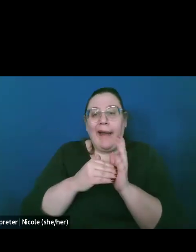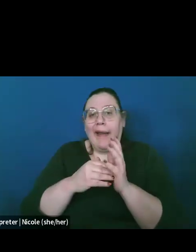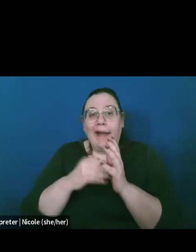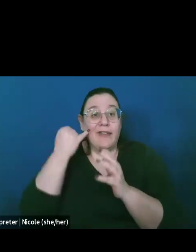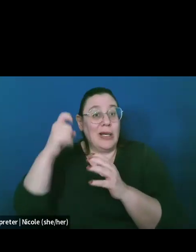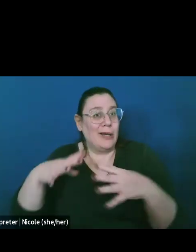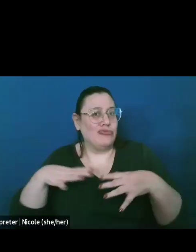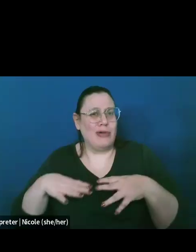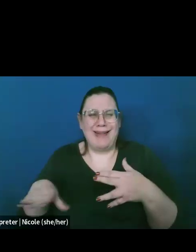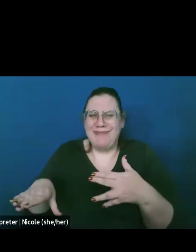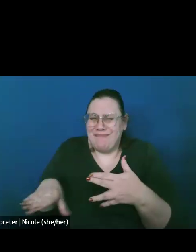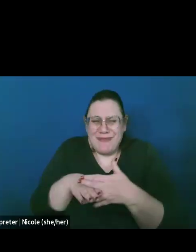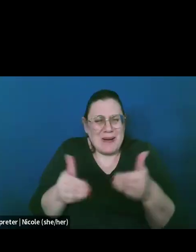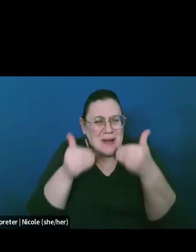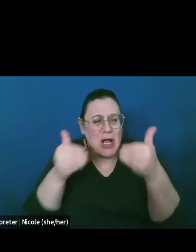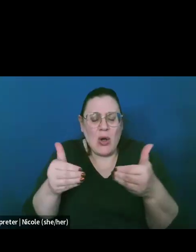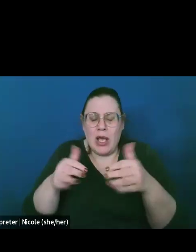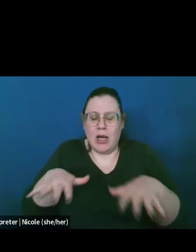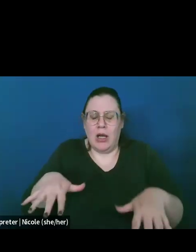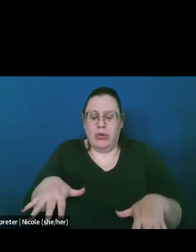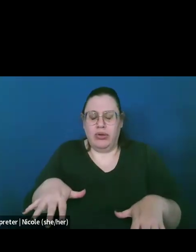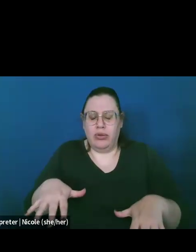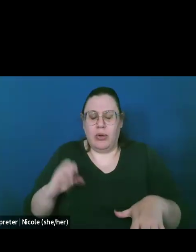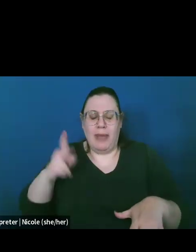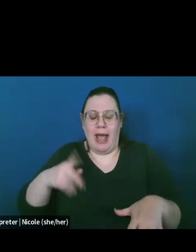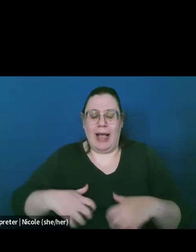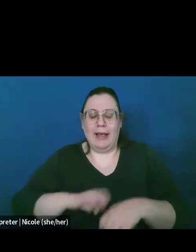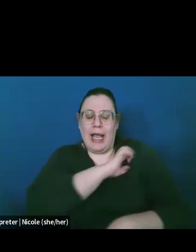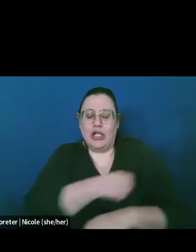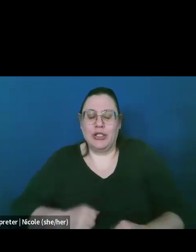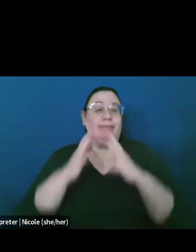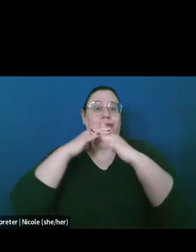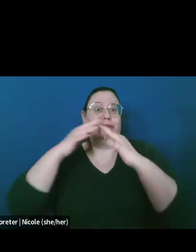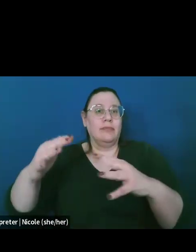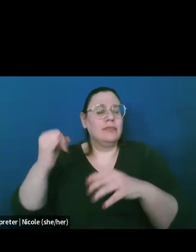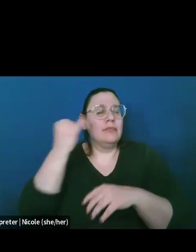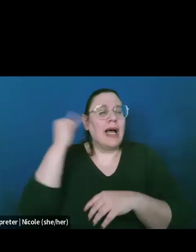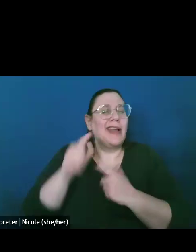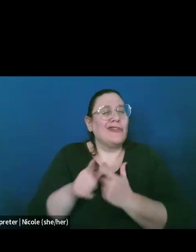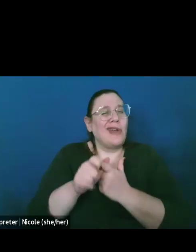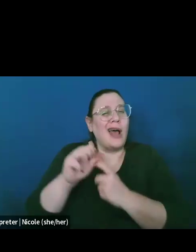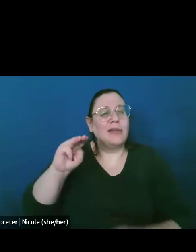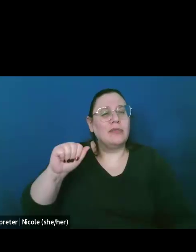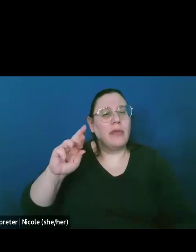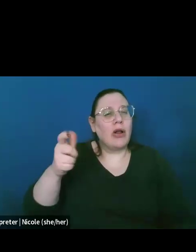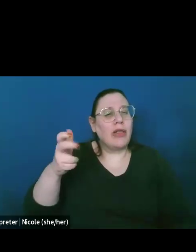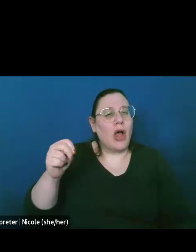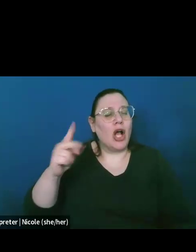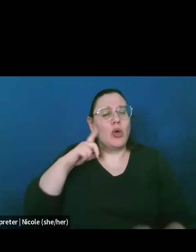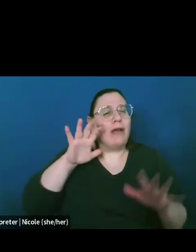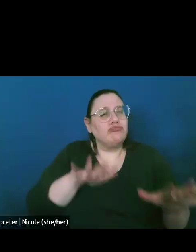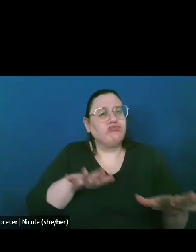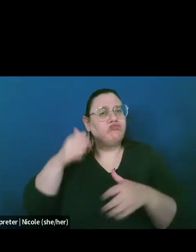them so that you can really be energized because it's a marathon. So and I'm just kind of starting, but